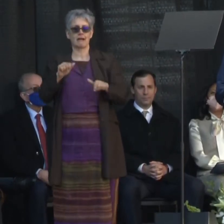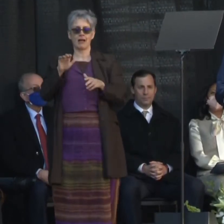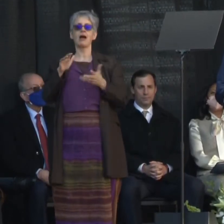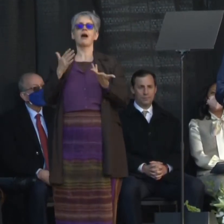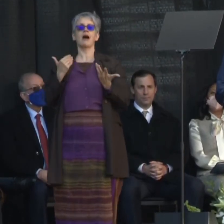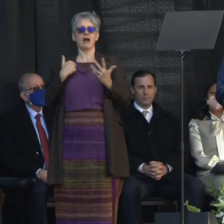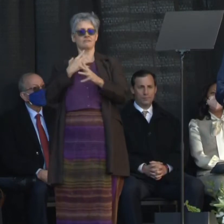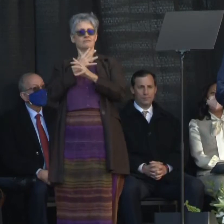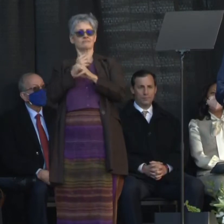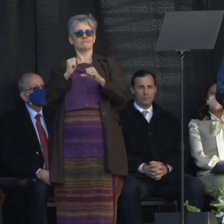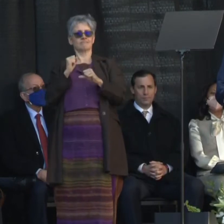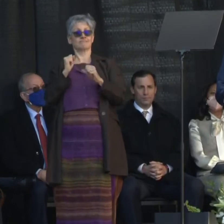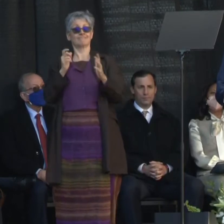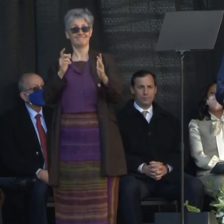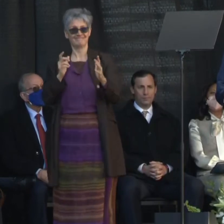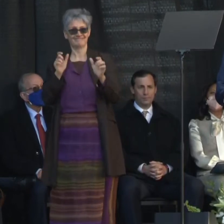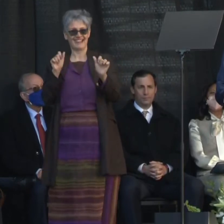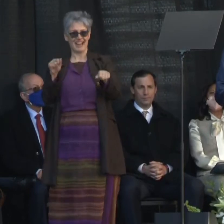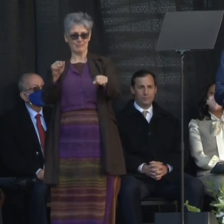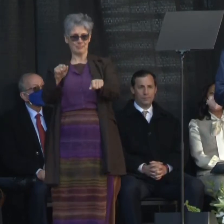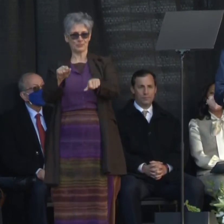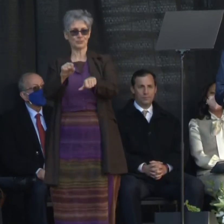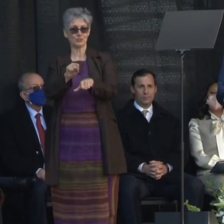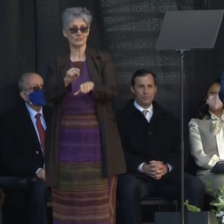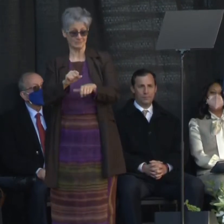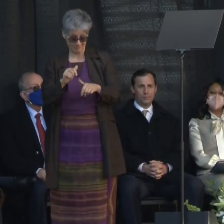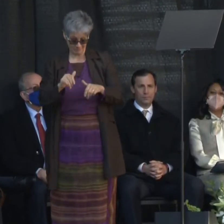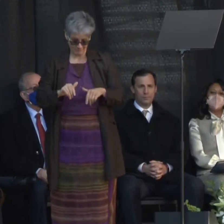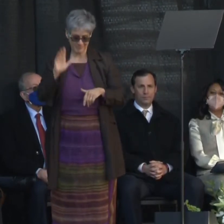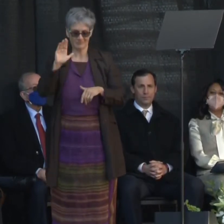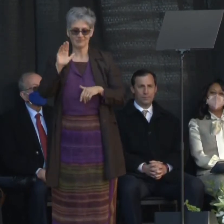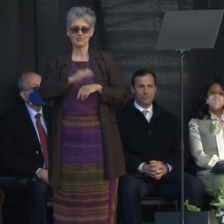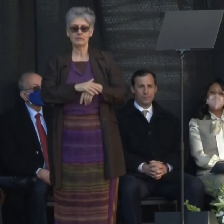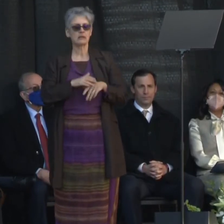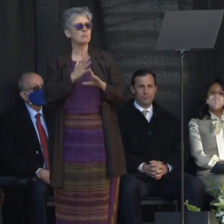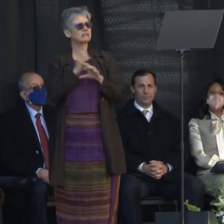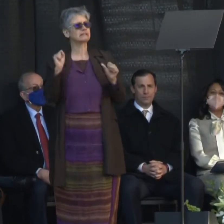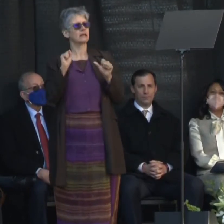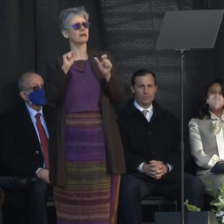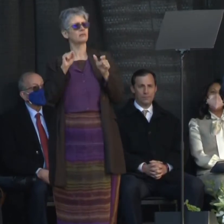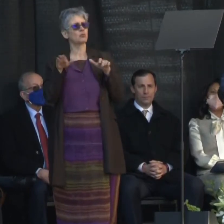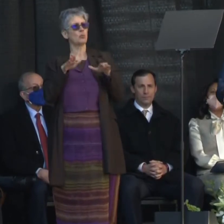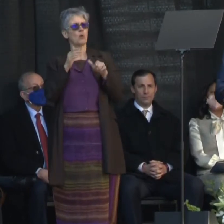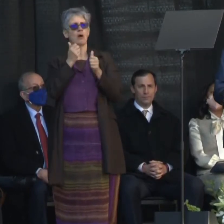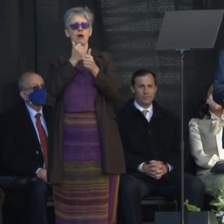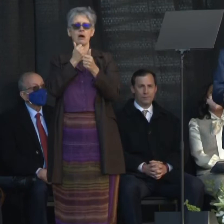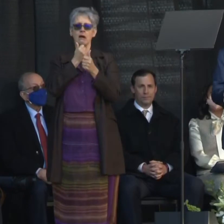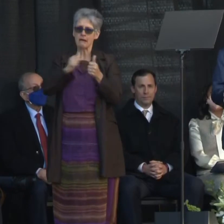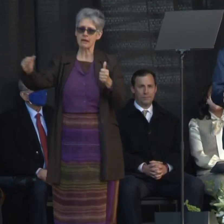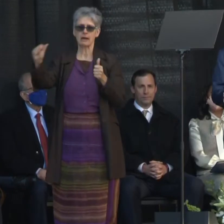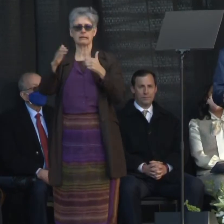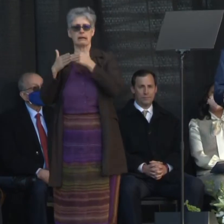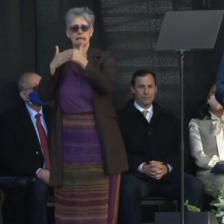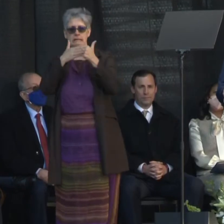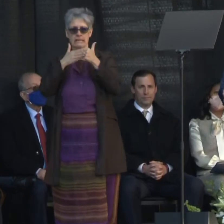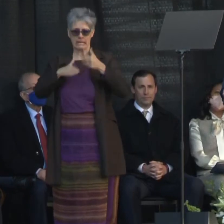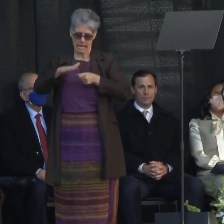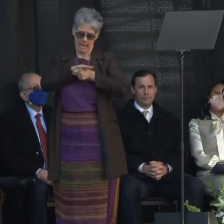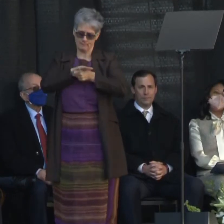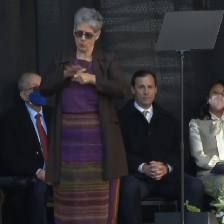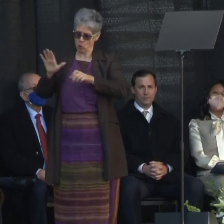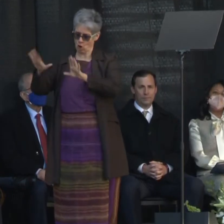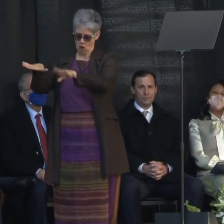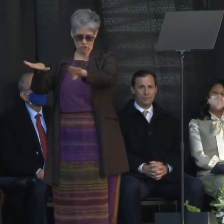danger, make our streets safe to walk in every neighborhood at any hour. Columbia will be open for